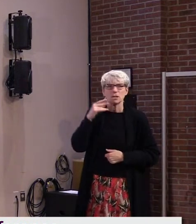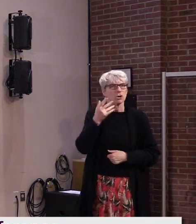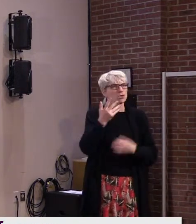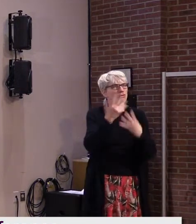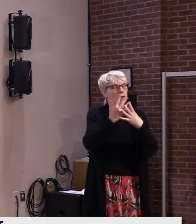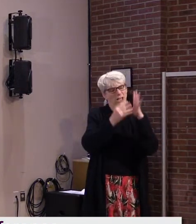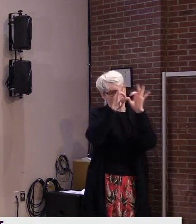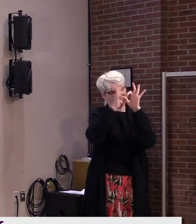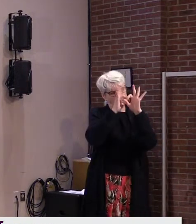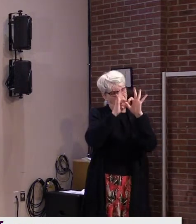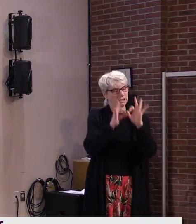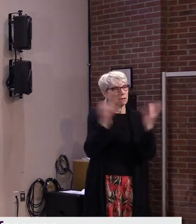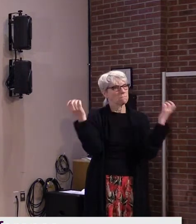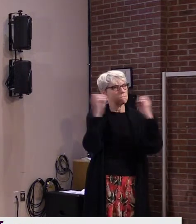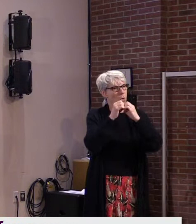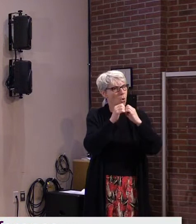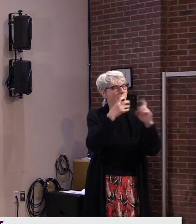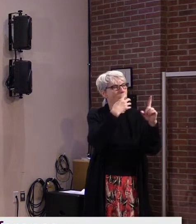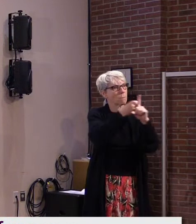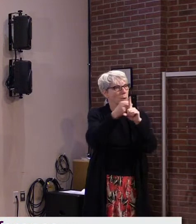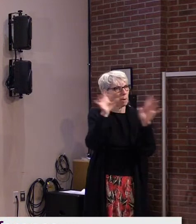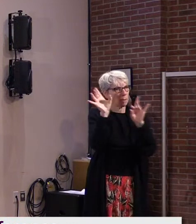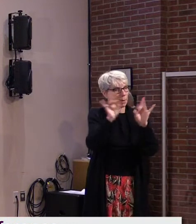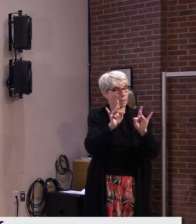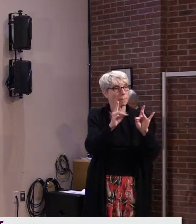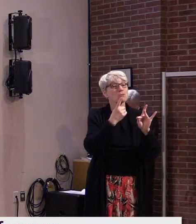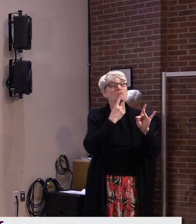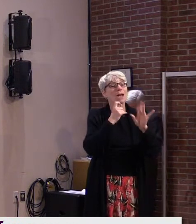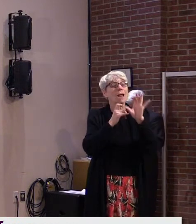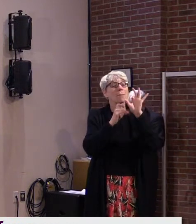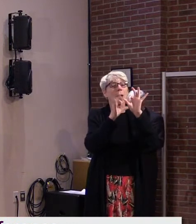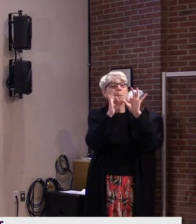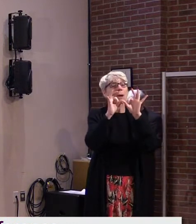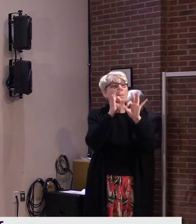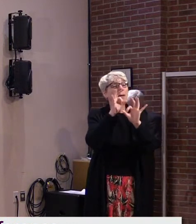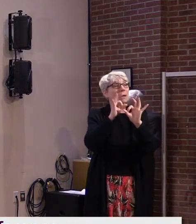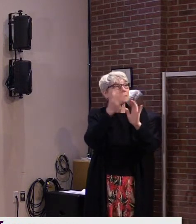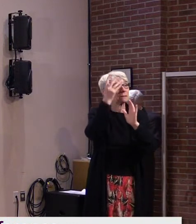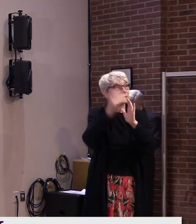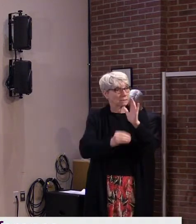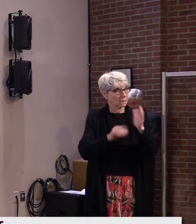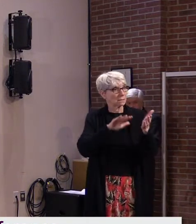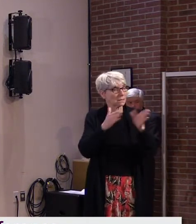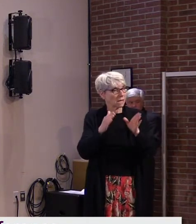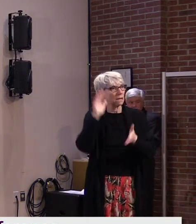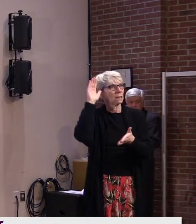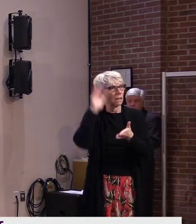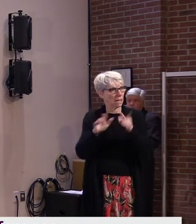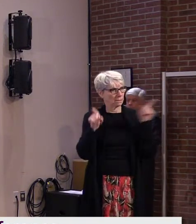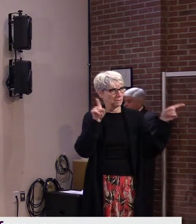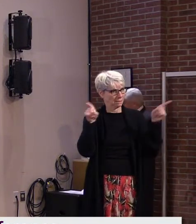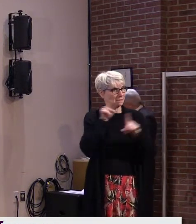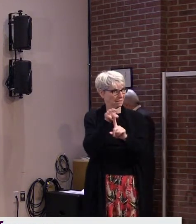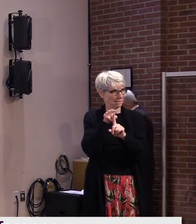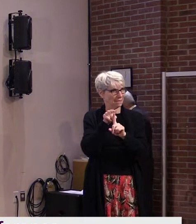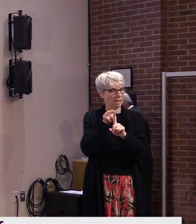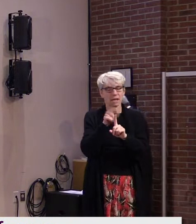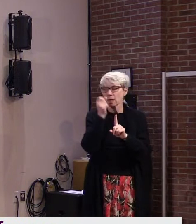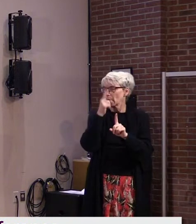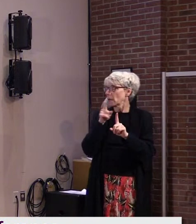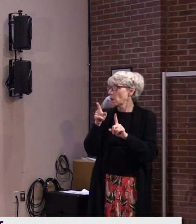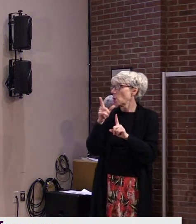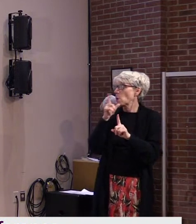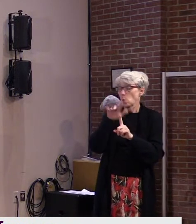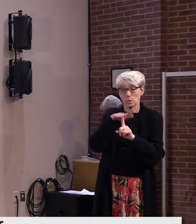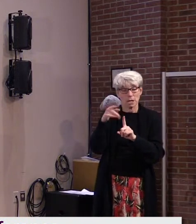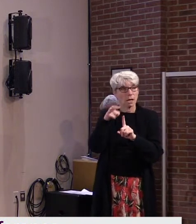red dots. The red dots representing deaths that you do see tend to be among the older end of